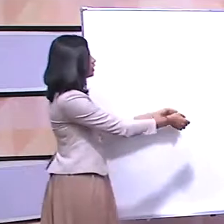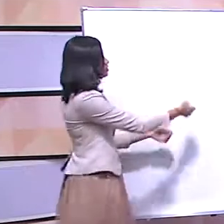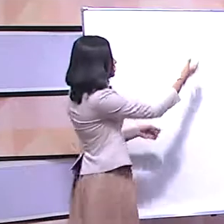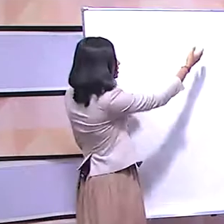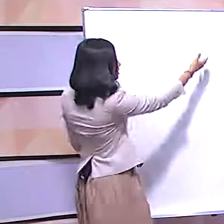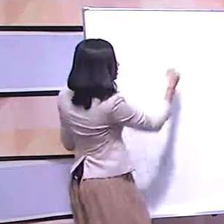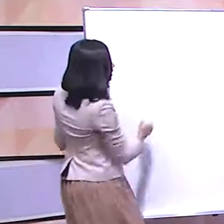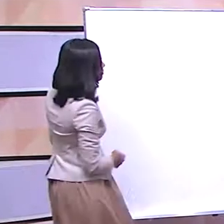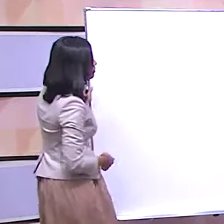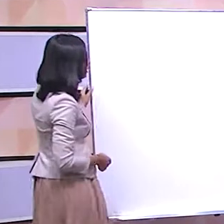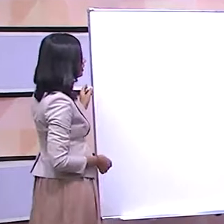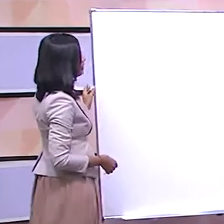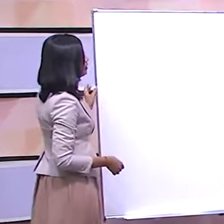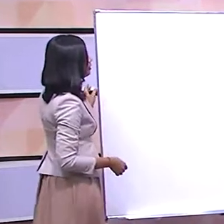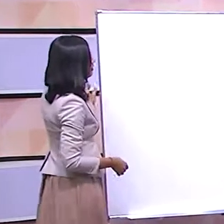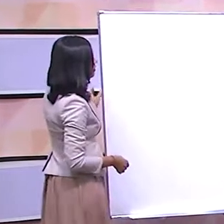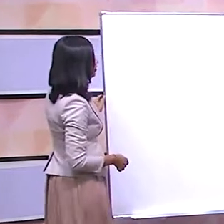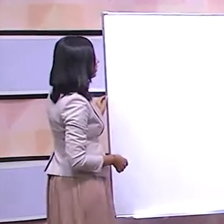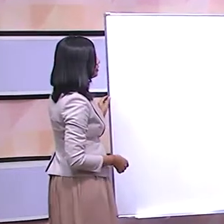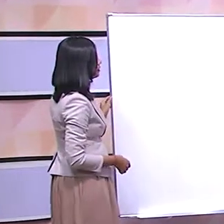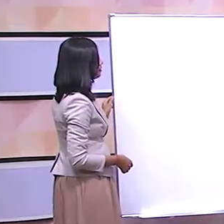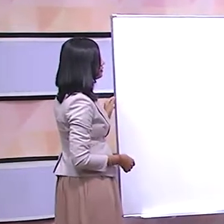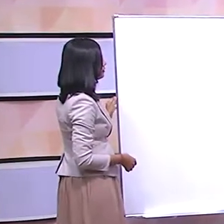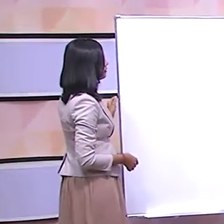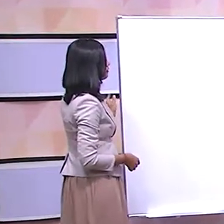just paste it the second there. Okay. All right. This way.